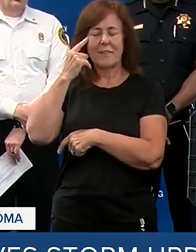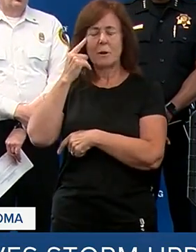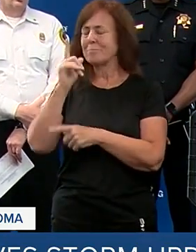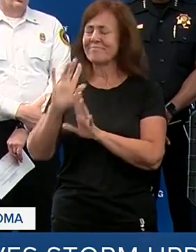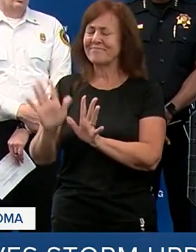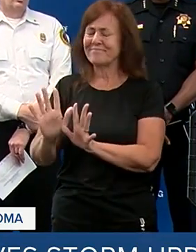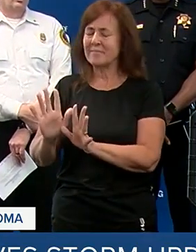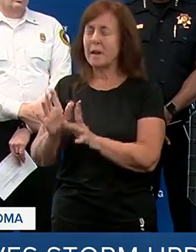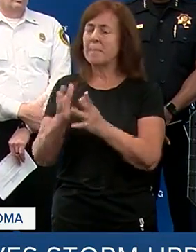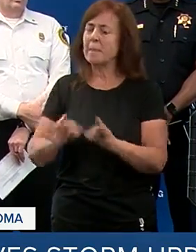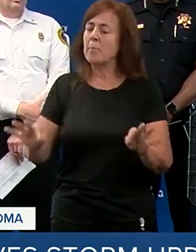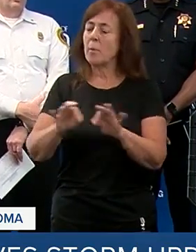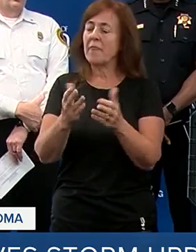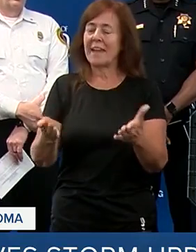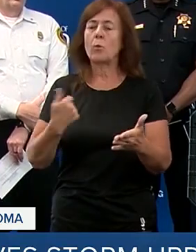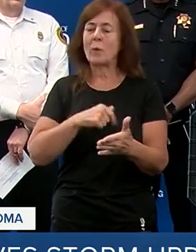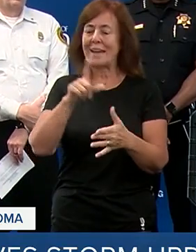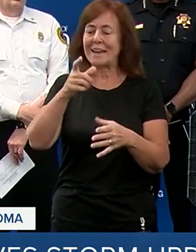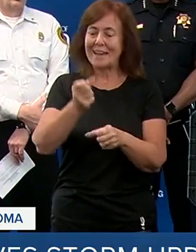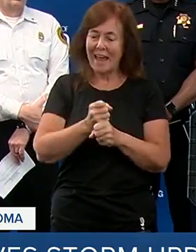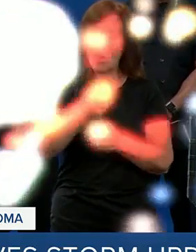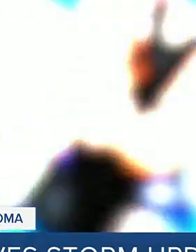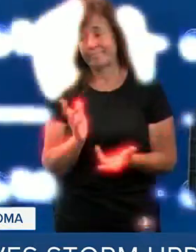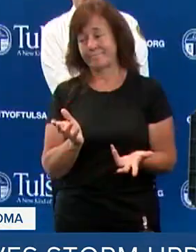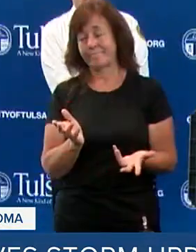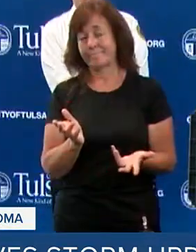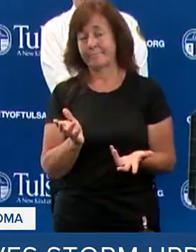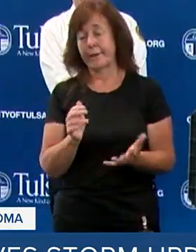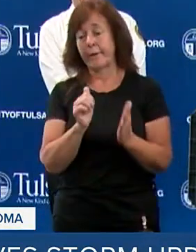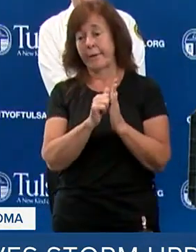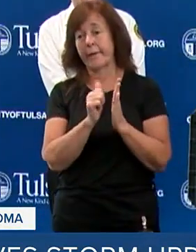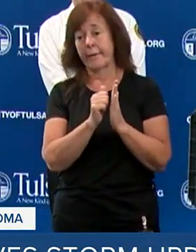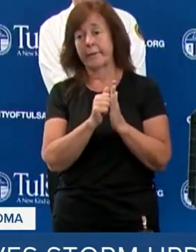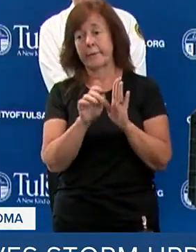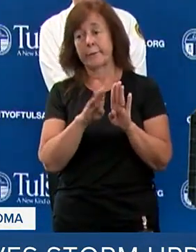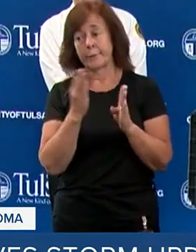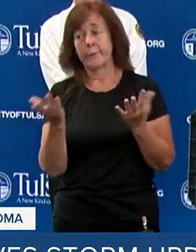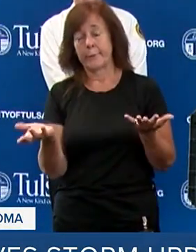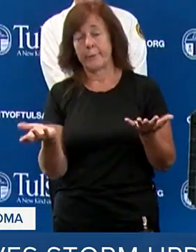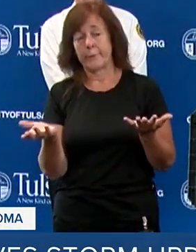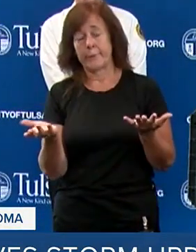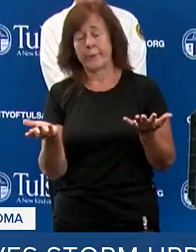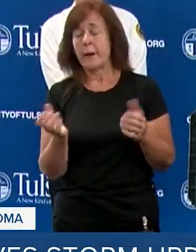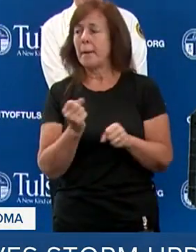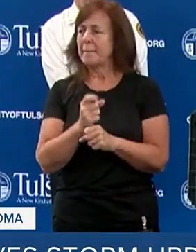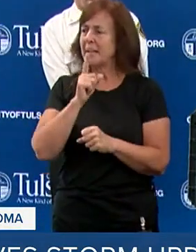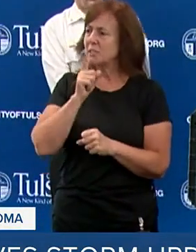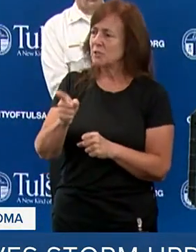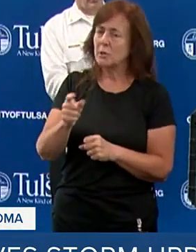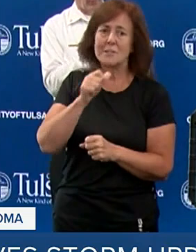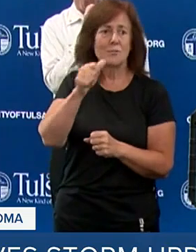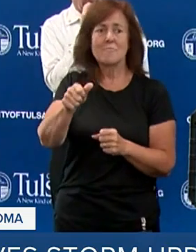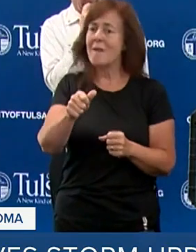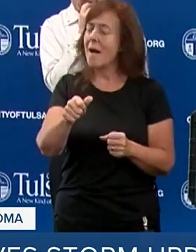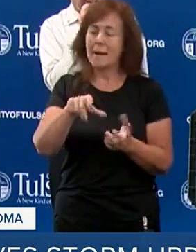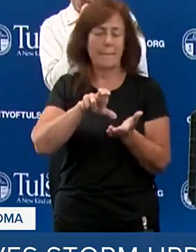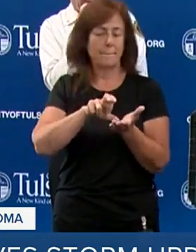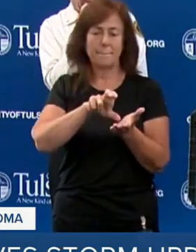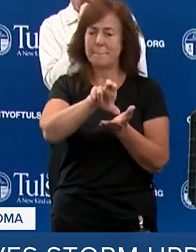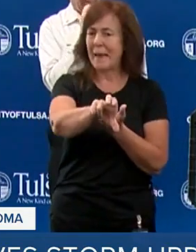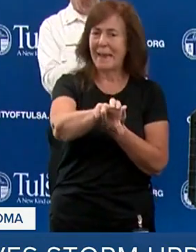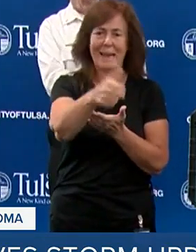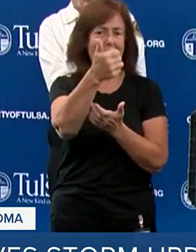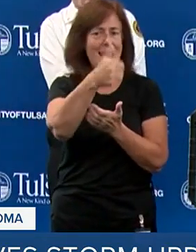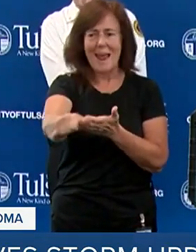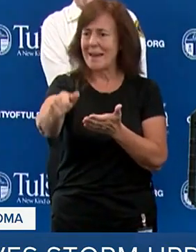me, though, is that we are getting what we need from the state. Tulsa Police Chief Wendell Franklin also announcing this afternoon that his department